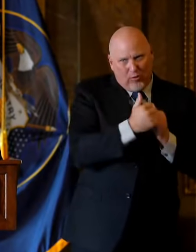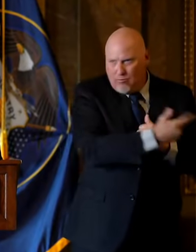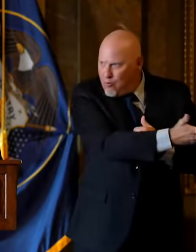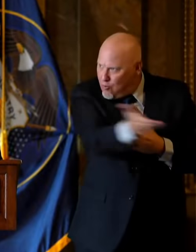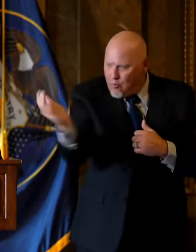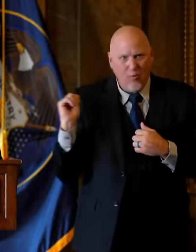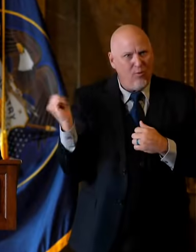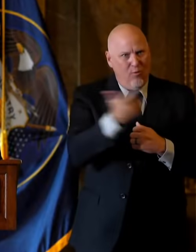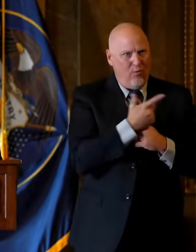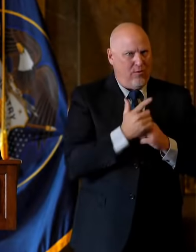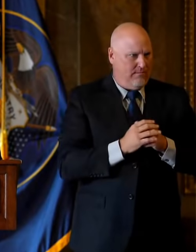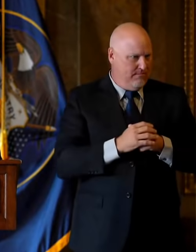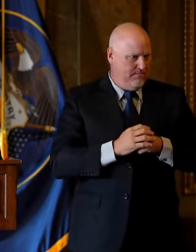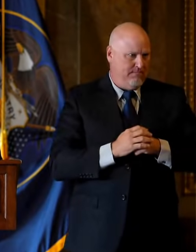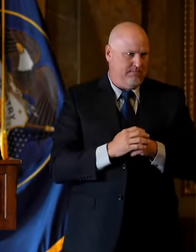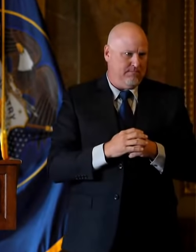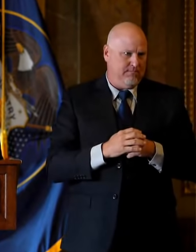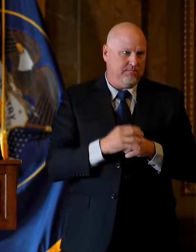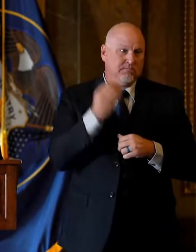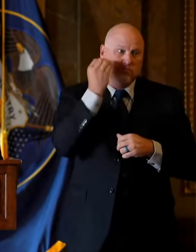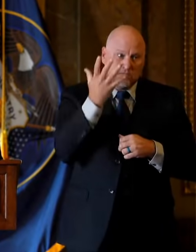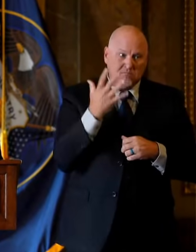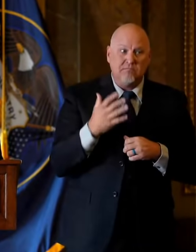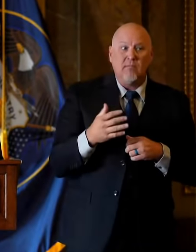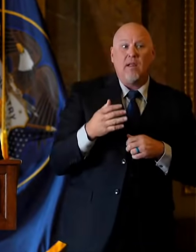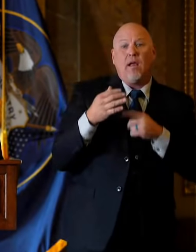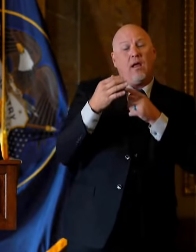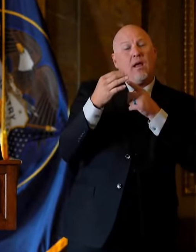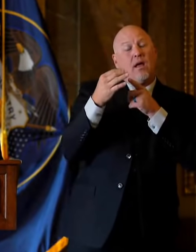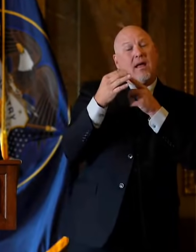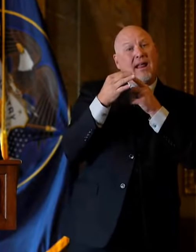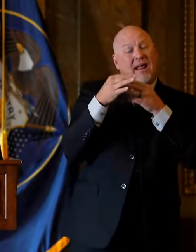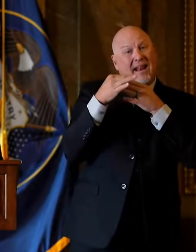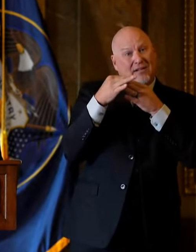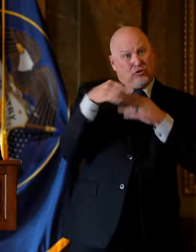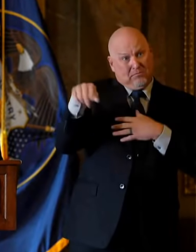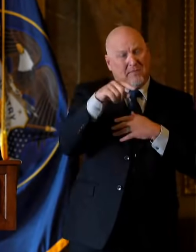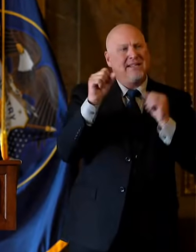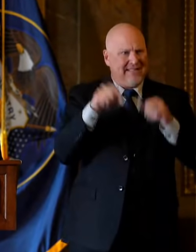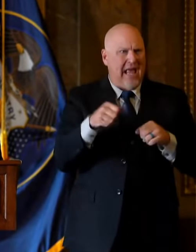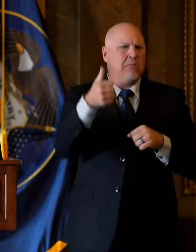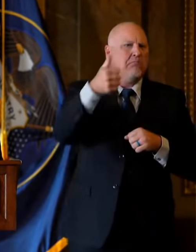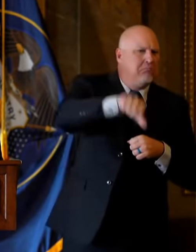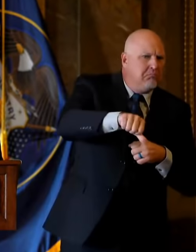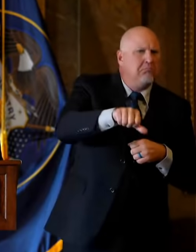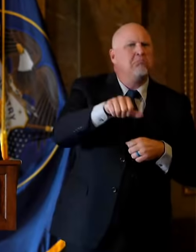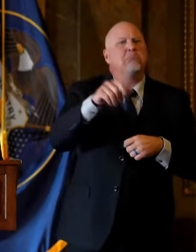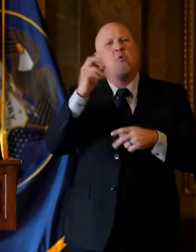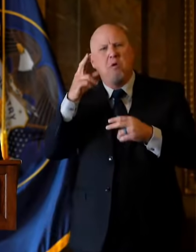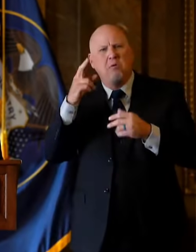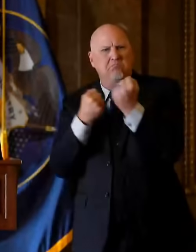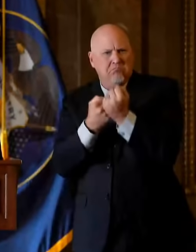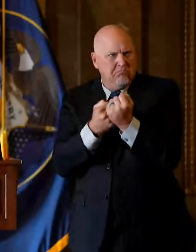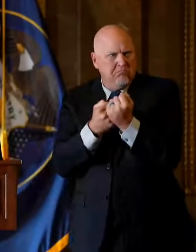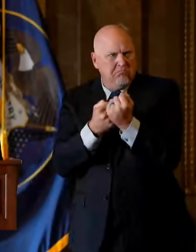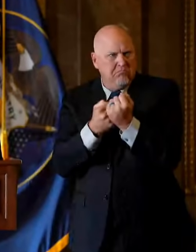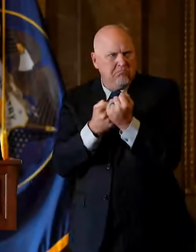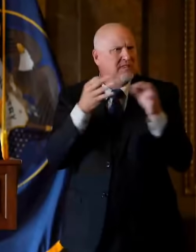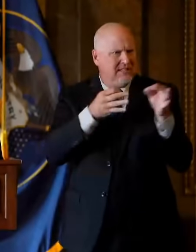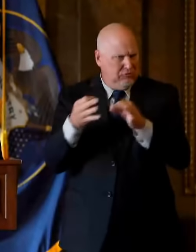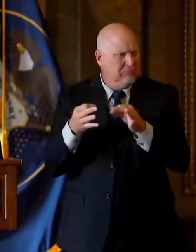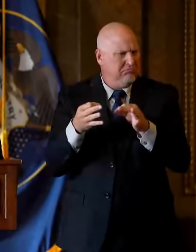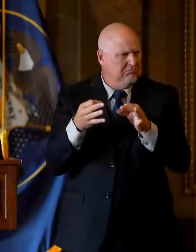ability to overturn anything we do, and anything that is to happen beyond 30 days has to